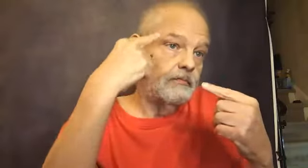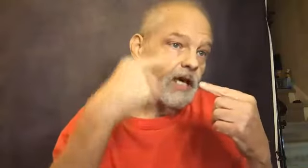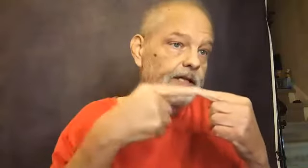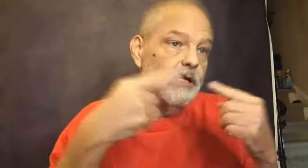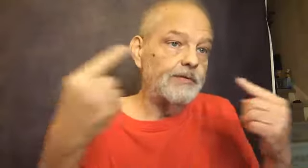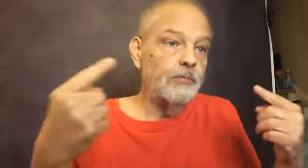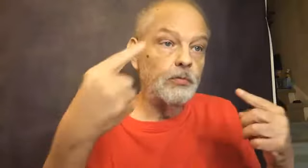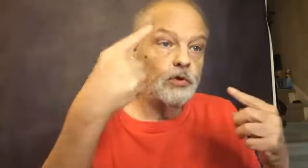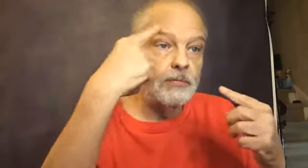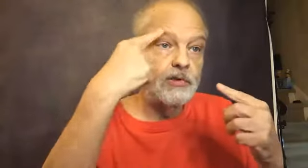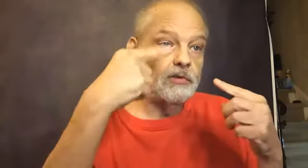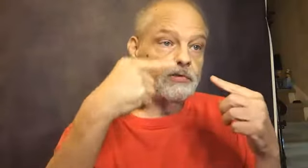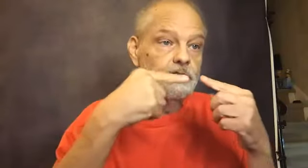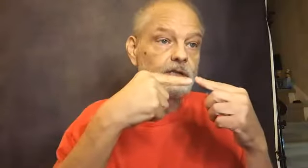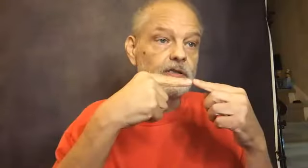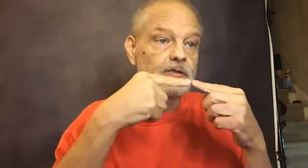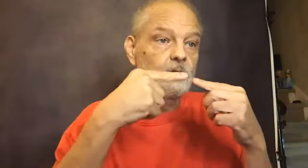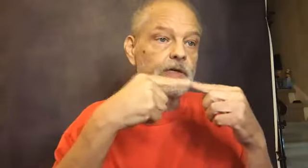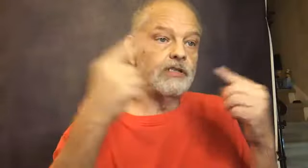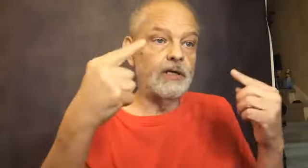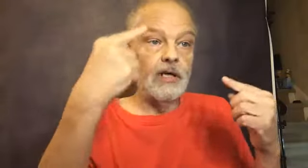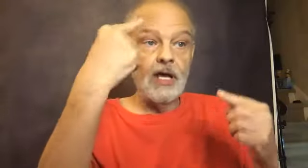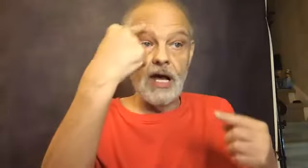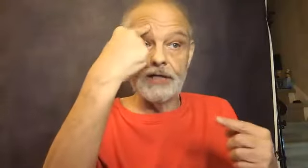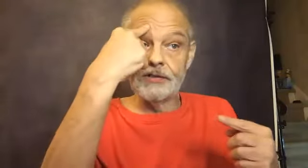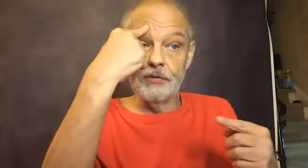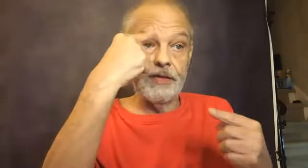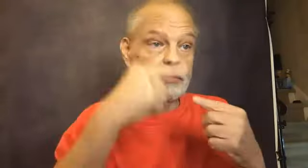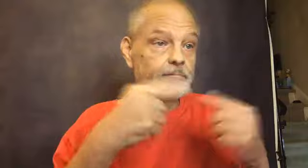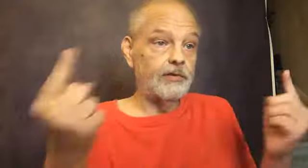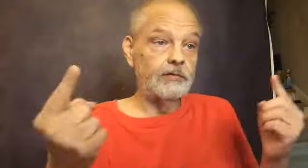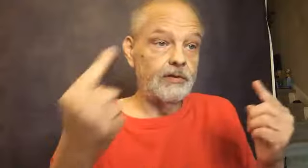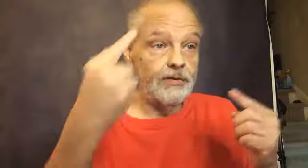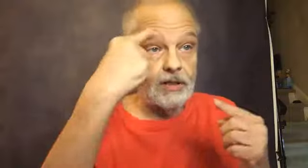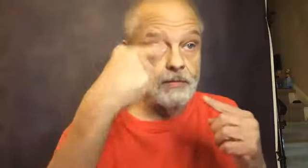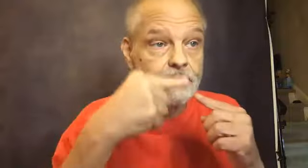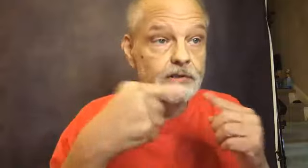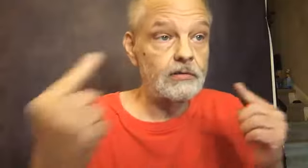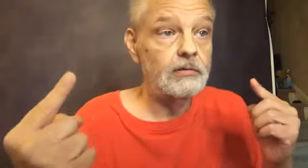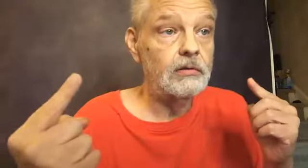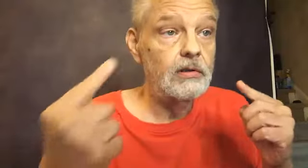I guess maybe some people clip it or change it in some ways, but I just do think different, think opposite.